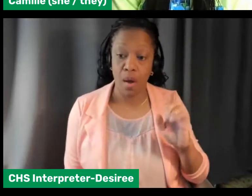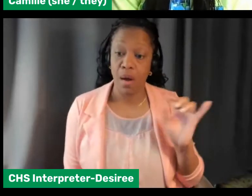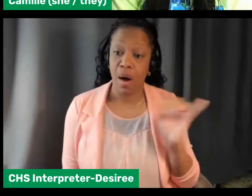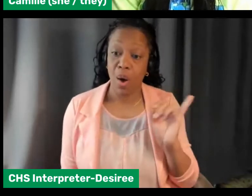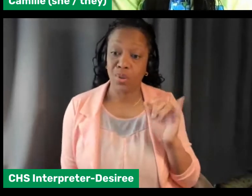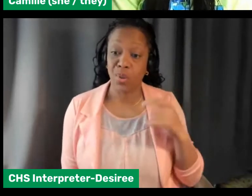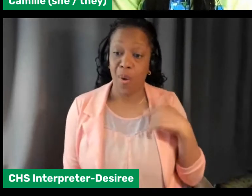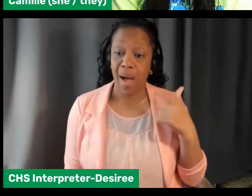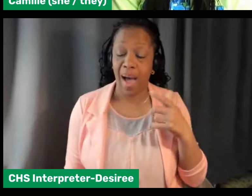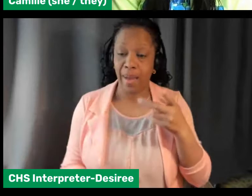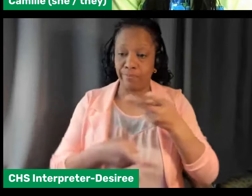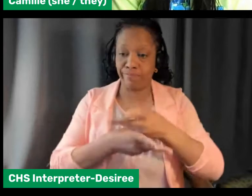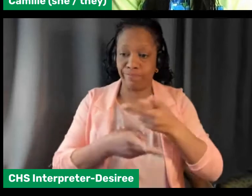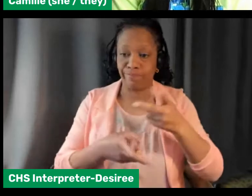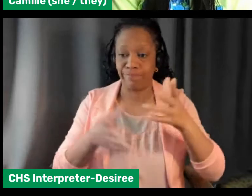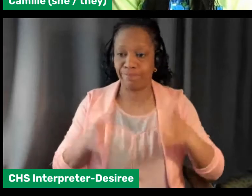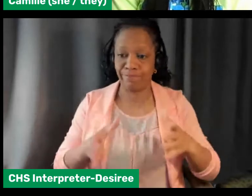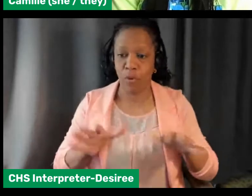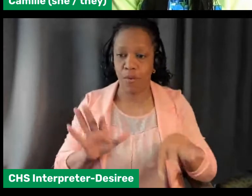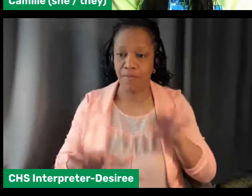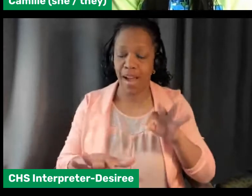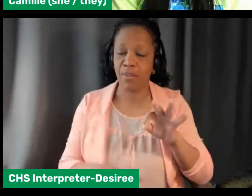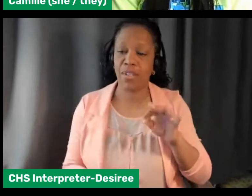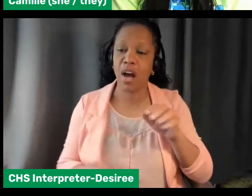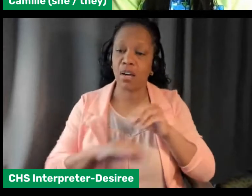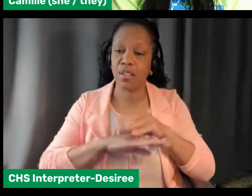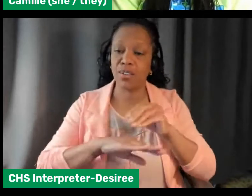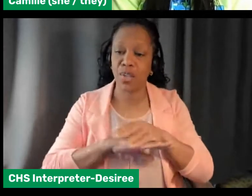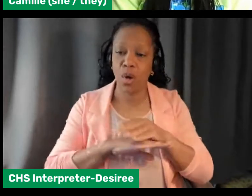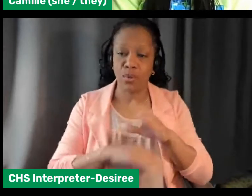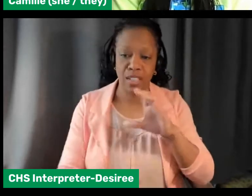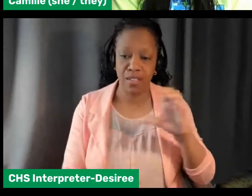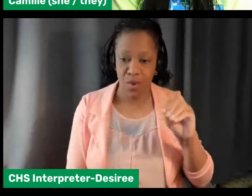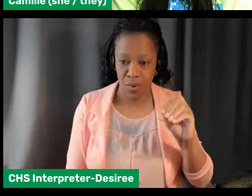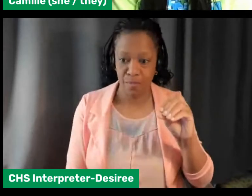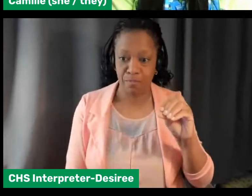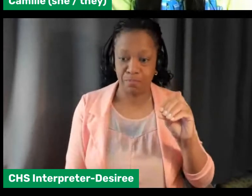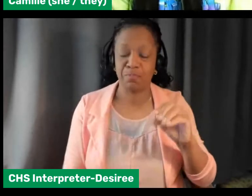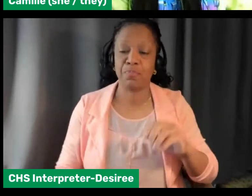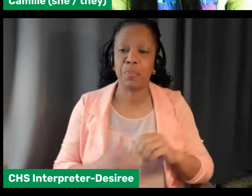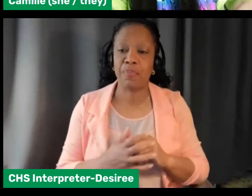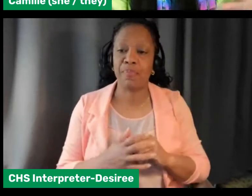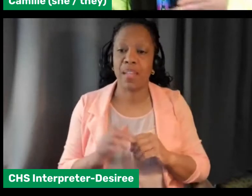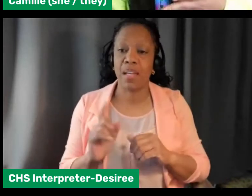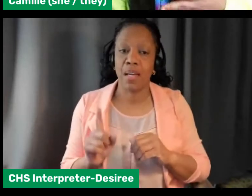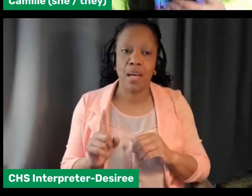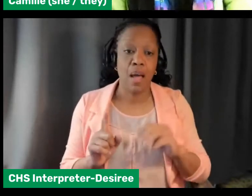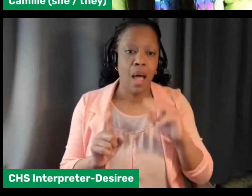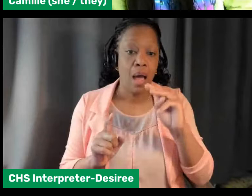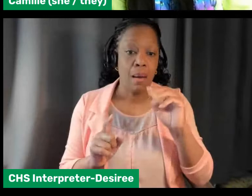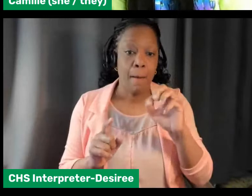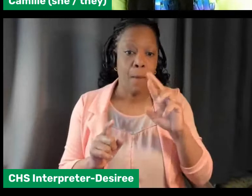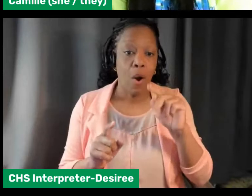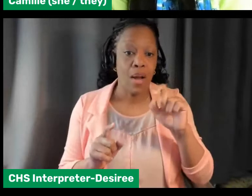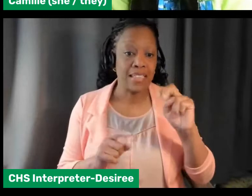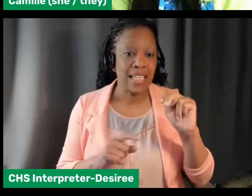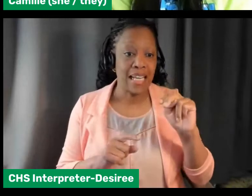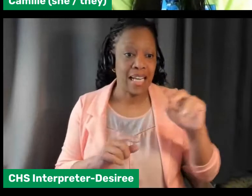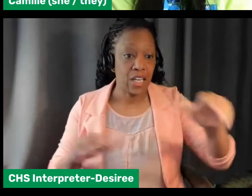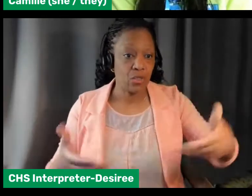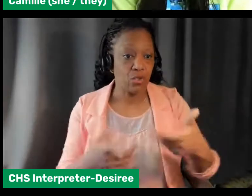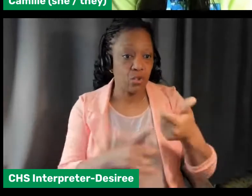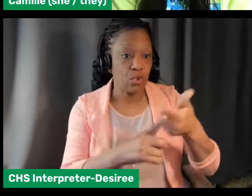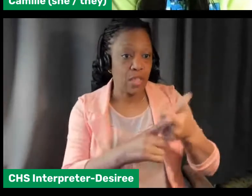which is a solidarity economy consulting firm. And Martin, you want to introduce yourself before I jump in?